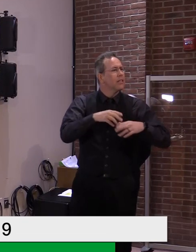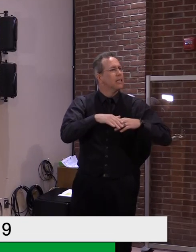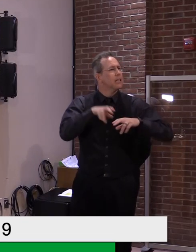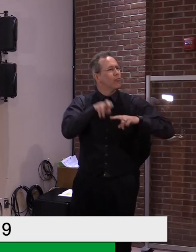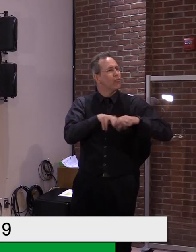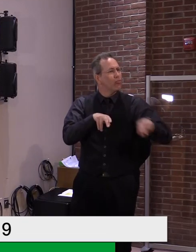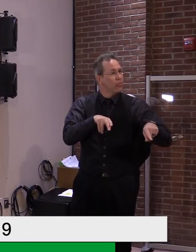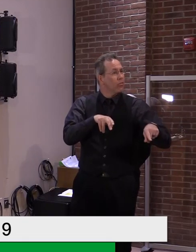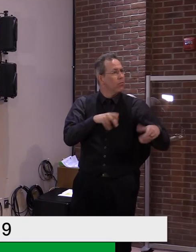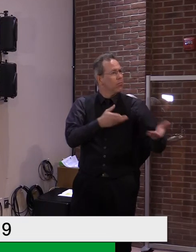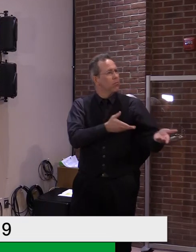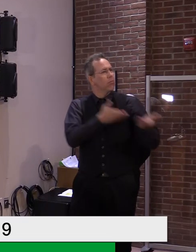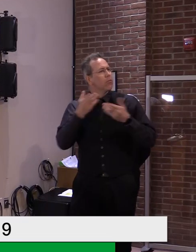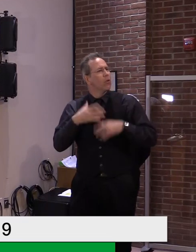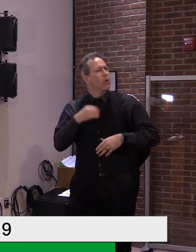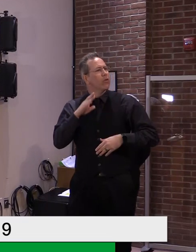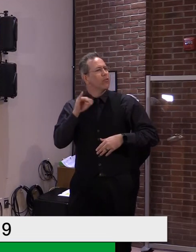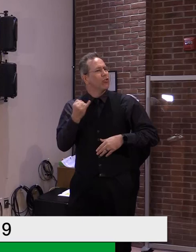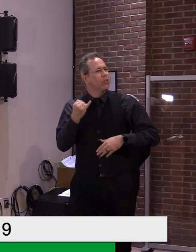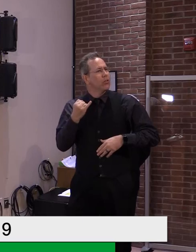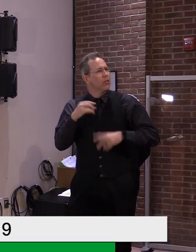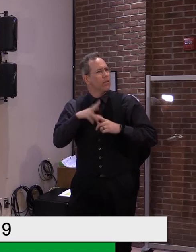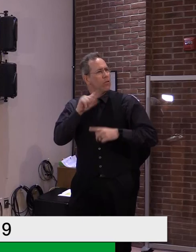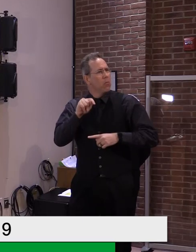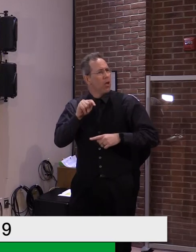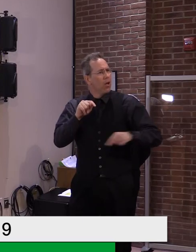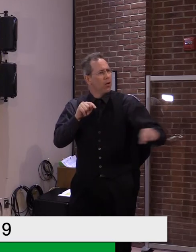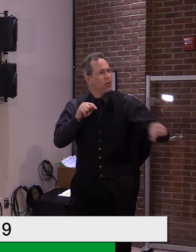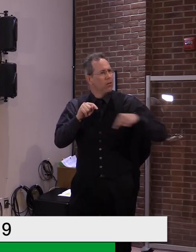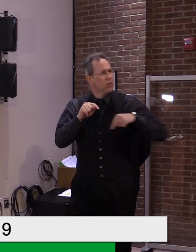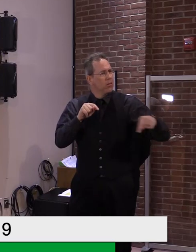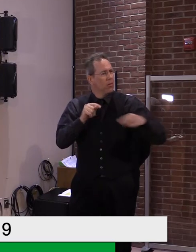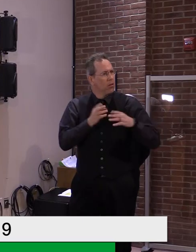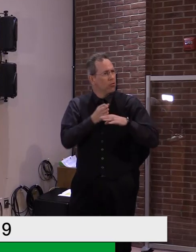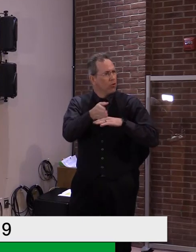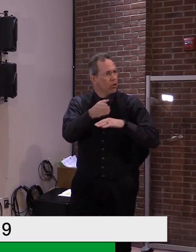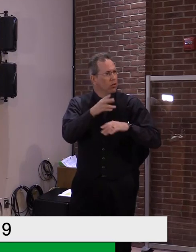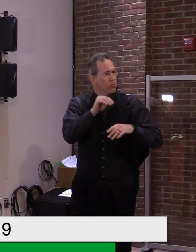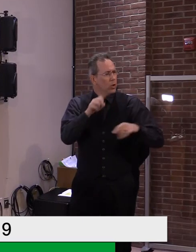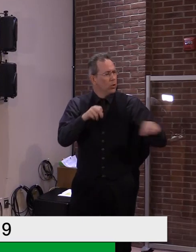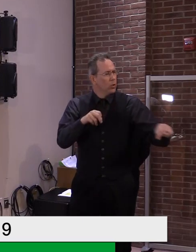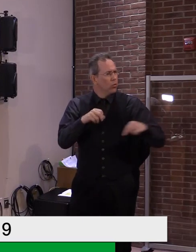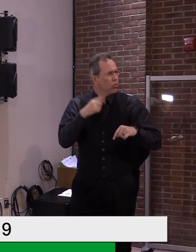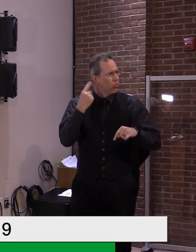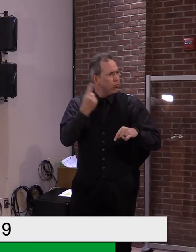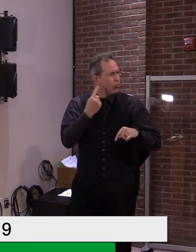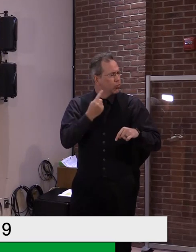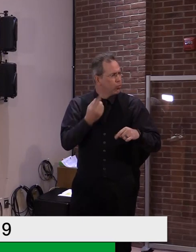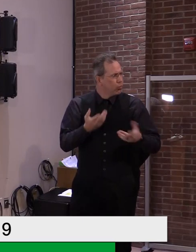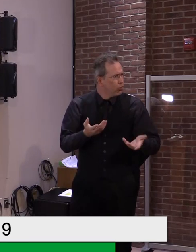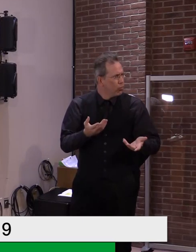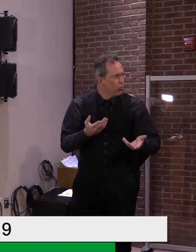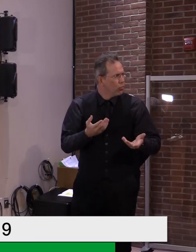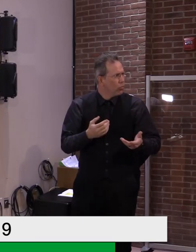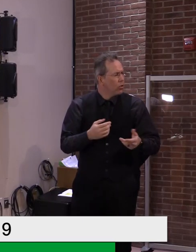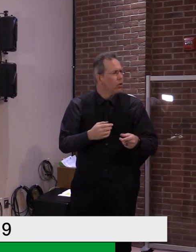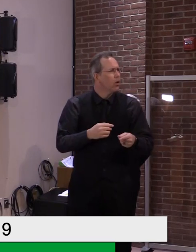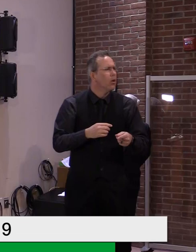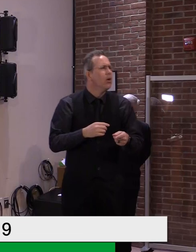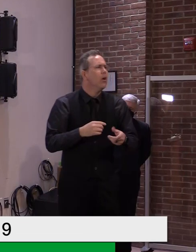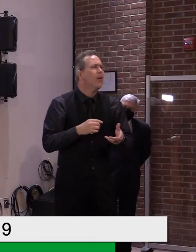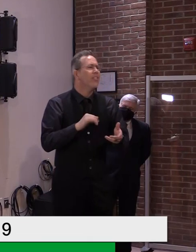don't think he's on at this point in time, but I will point him in your direction so that he can comment on